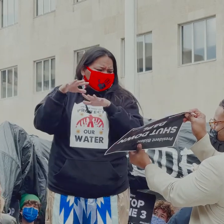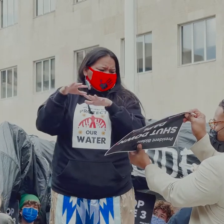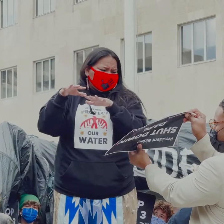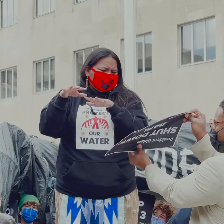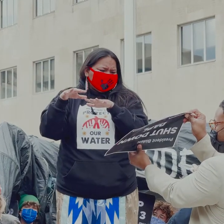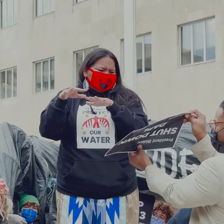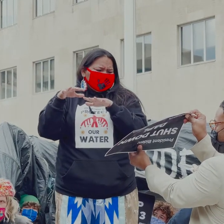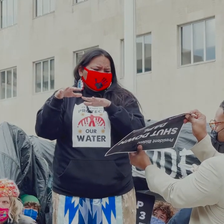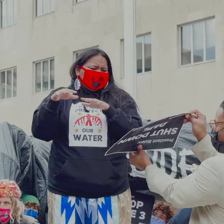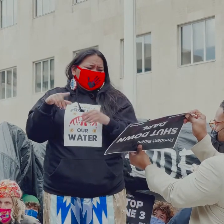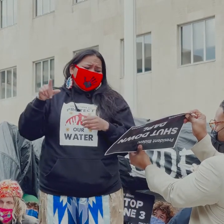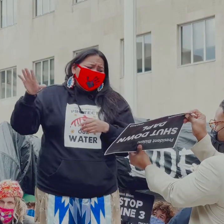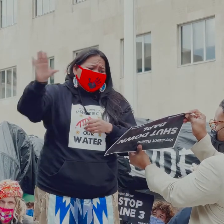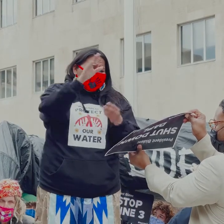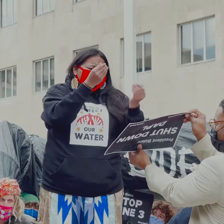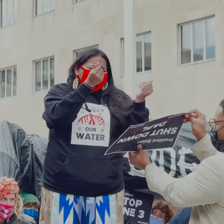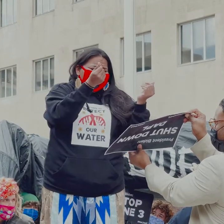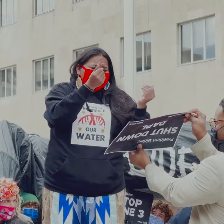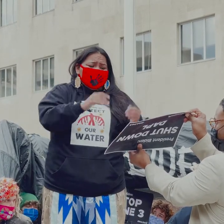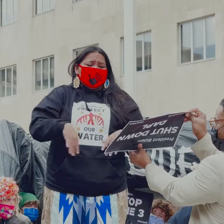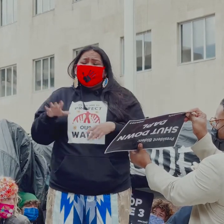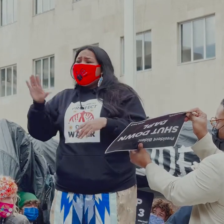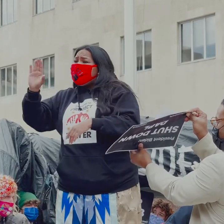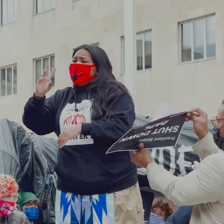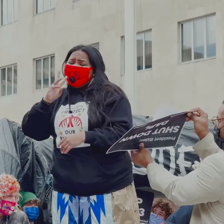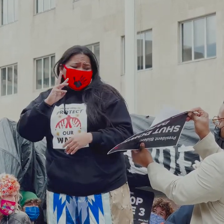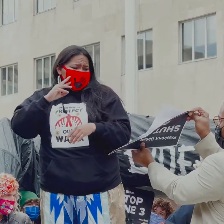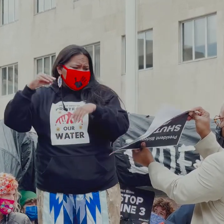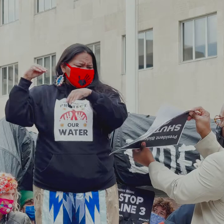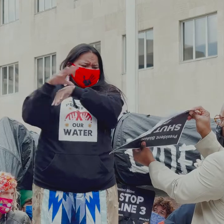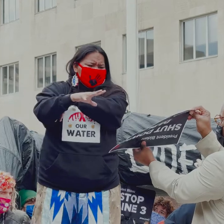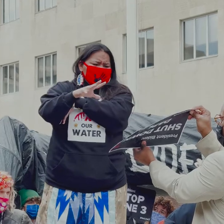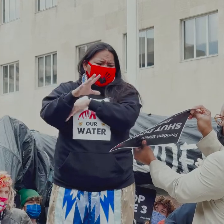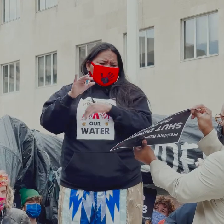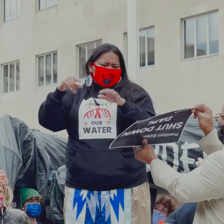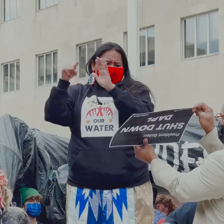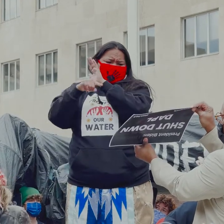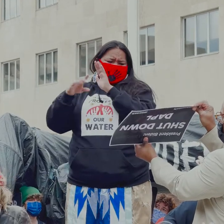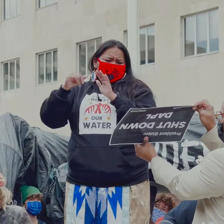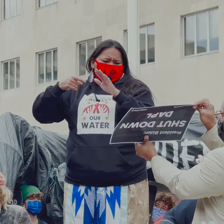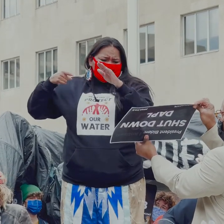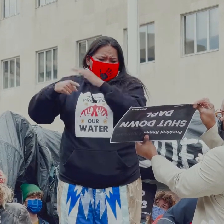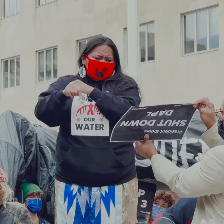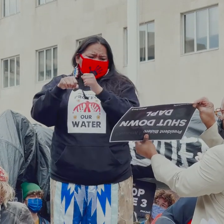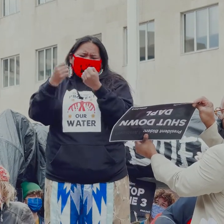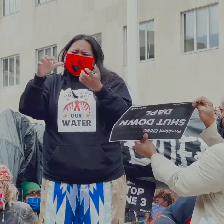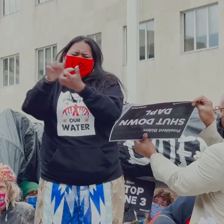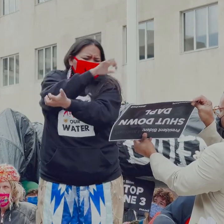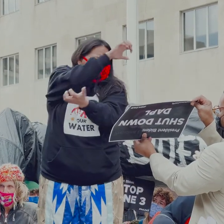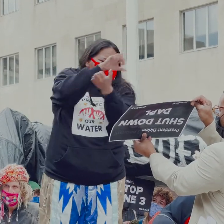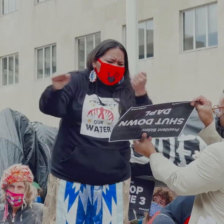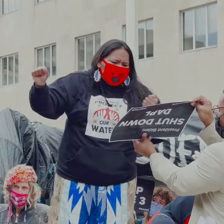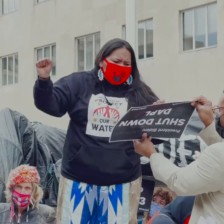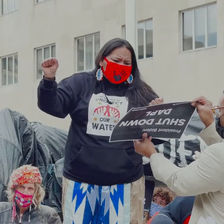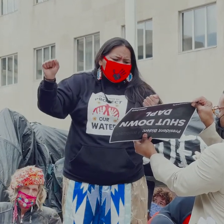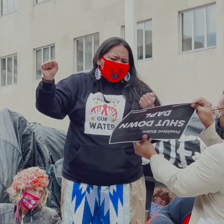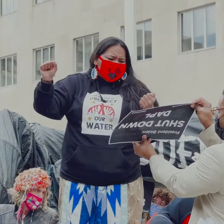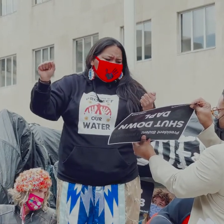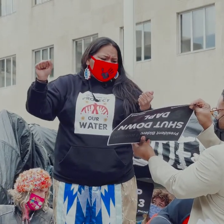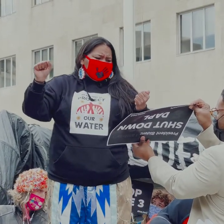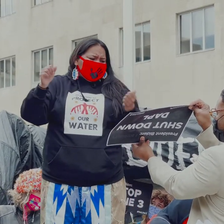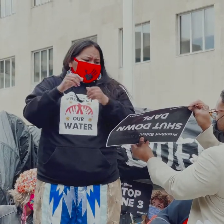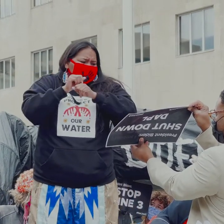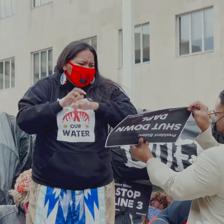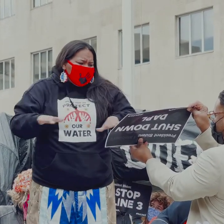and the lands in the Minnesota have the most to lose from the construction of these pipelines that carry dirty